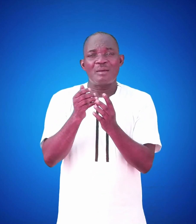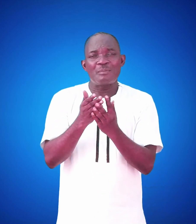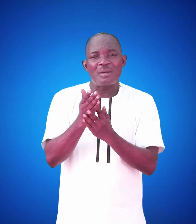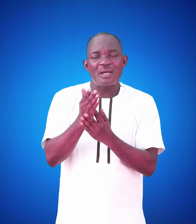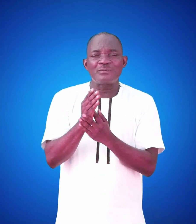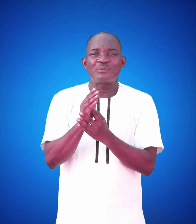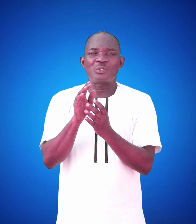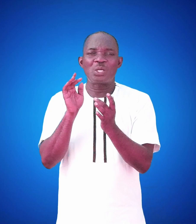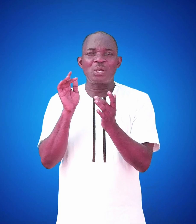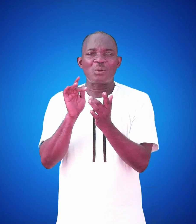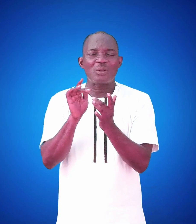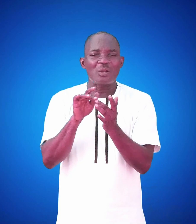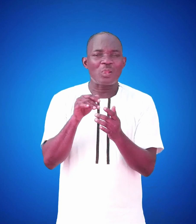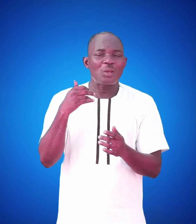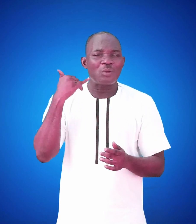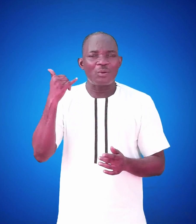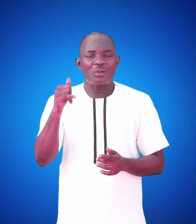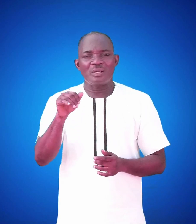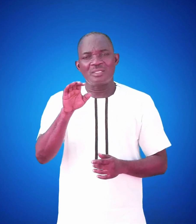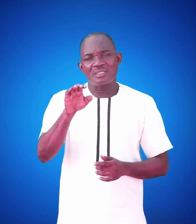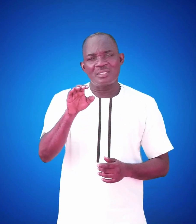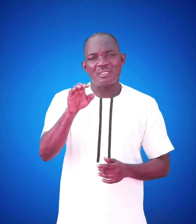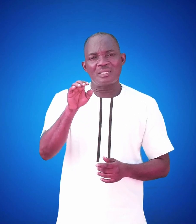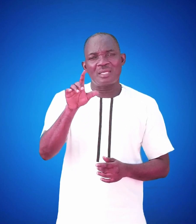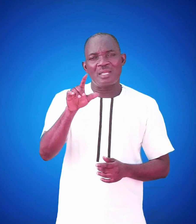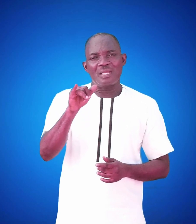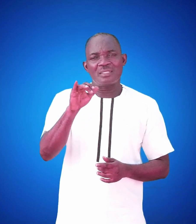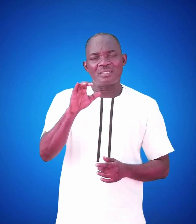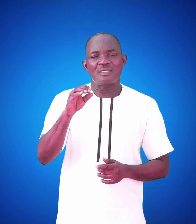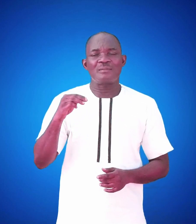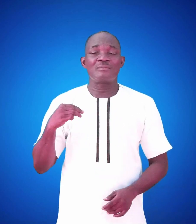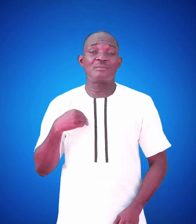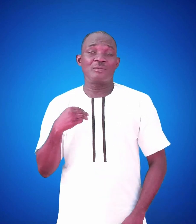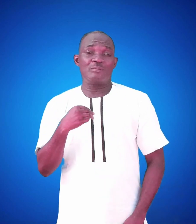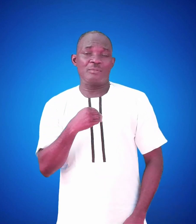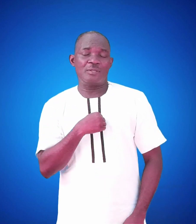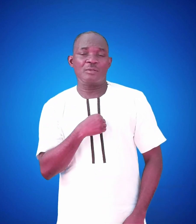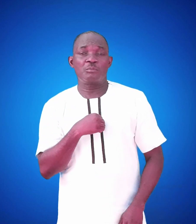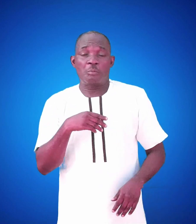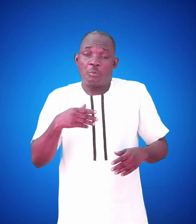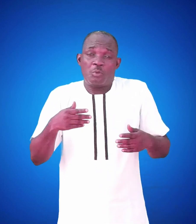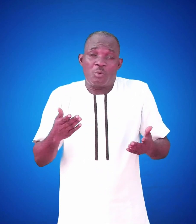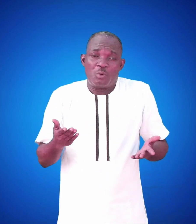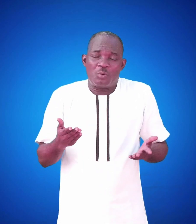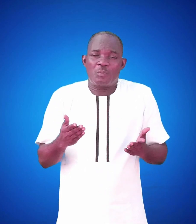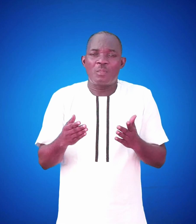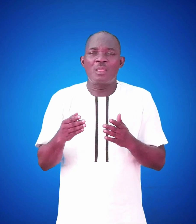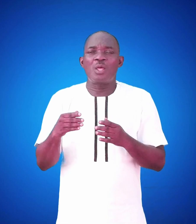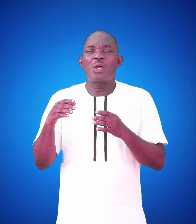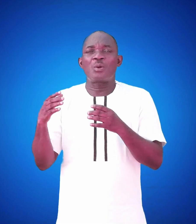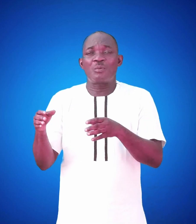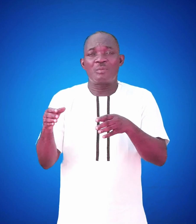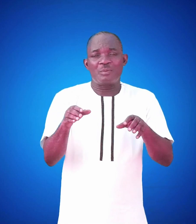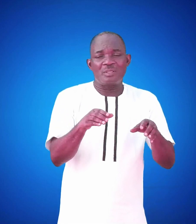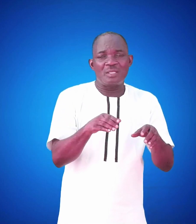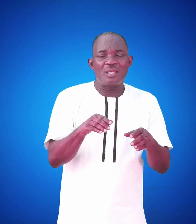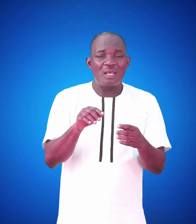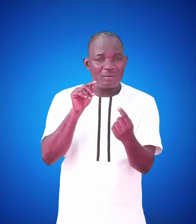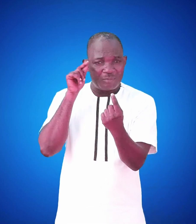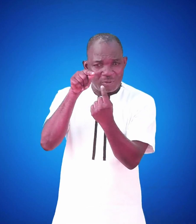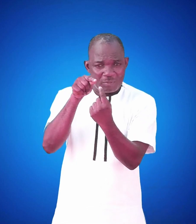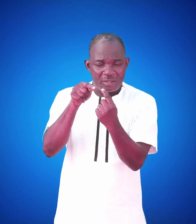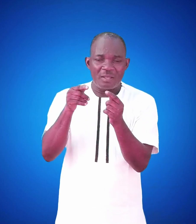By contacting your CLIC member or community